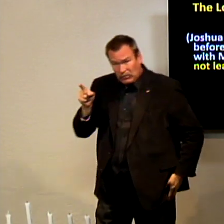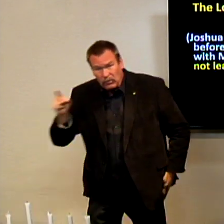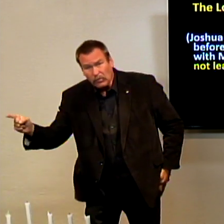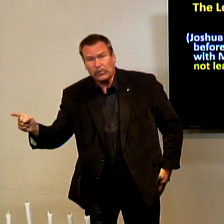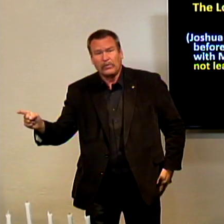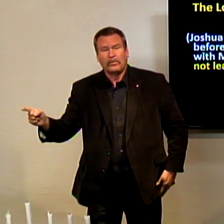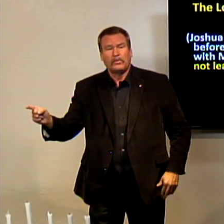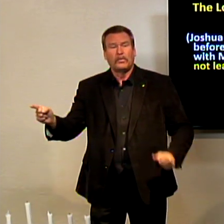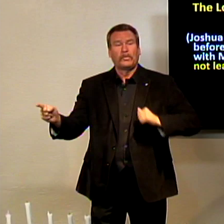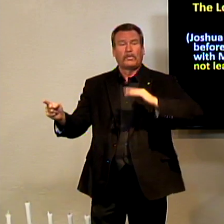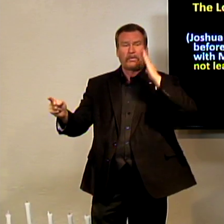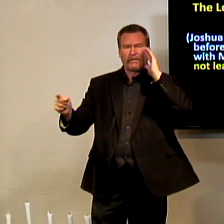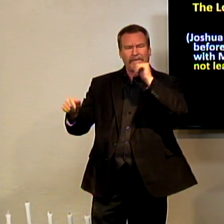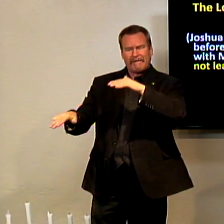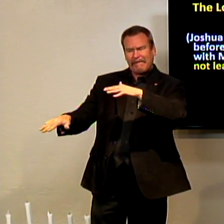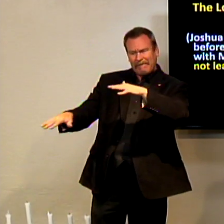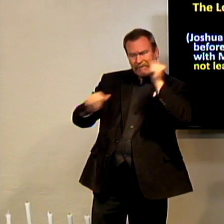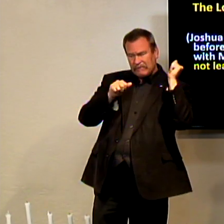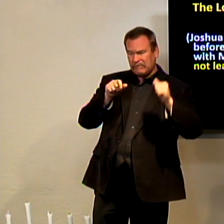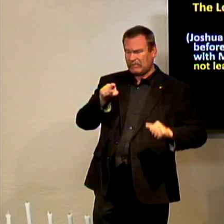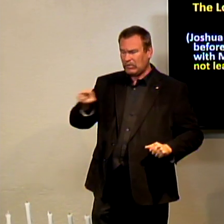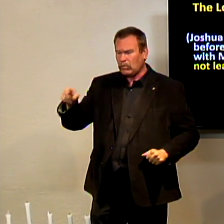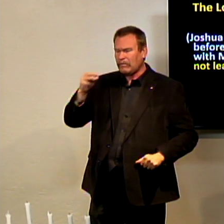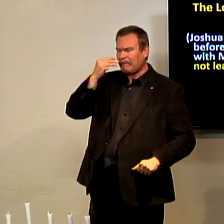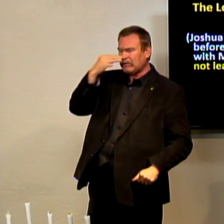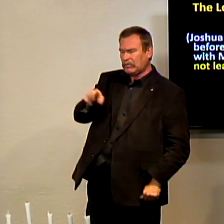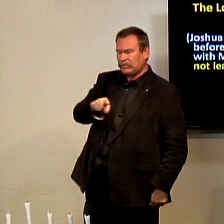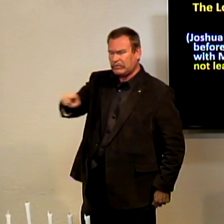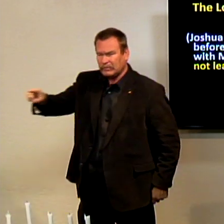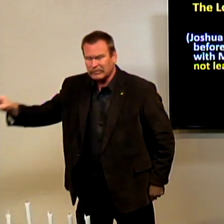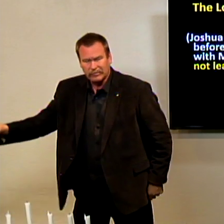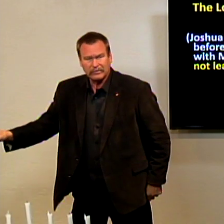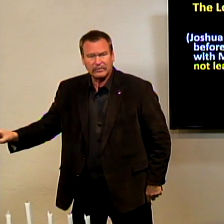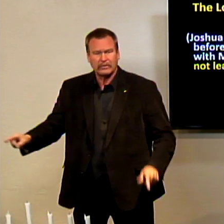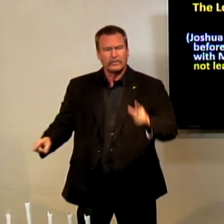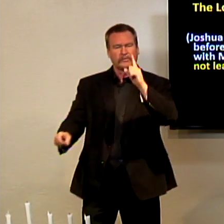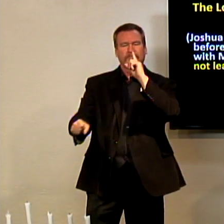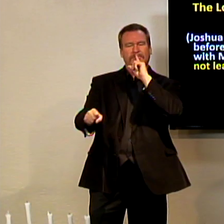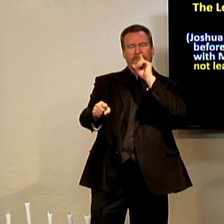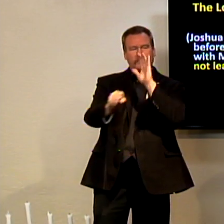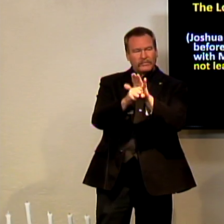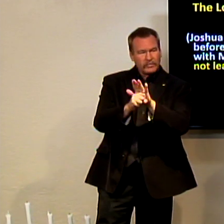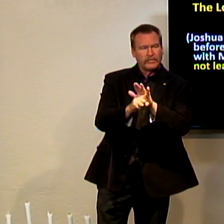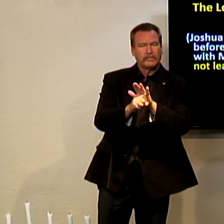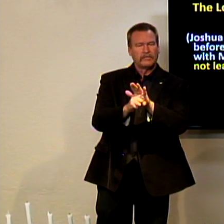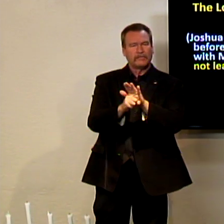Nobody is going to stand in your way. He says, as I was with Moses, so I will be with you.